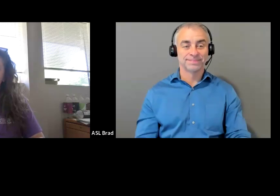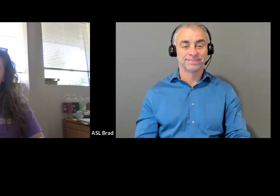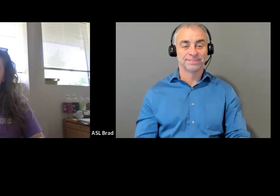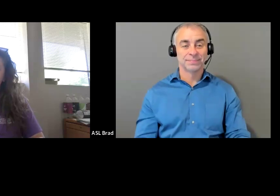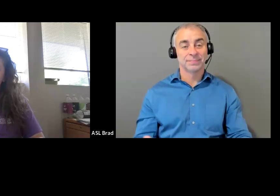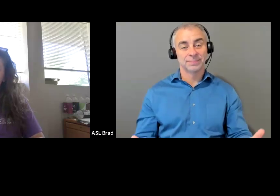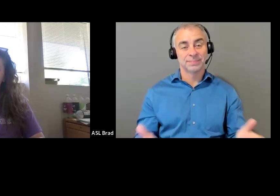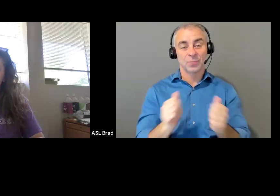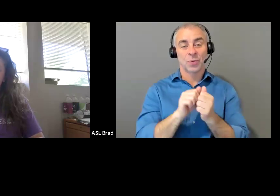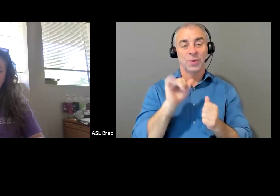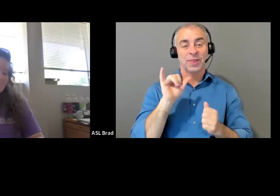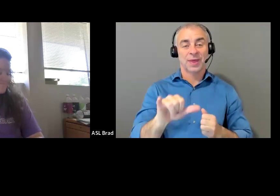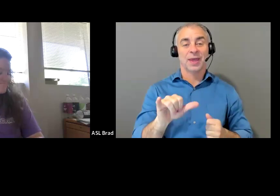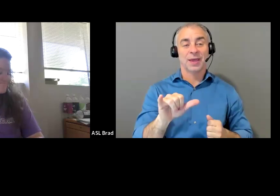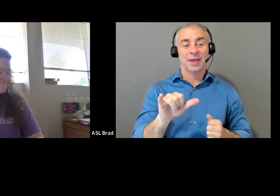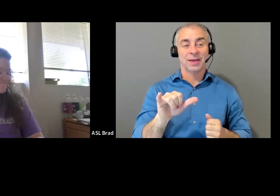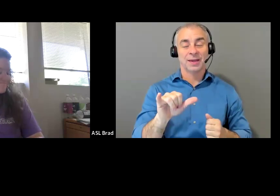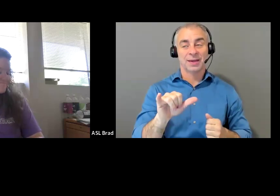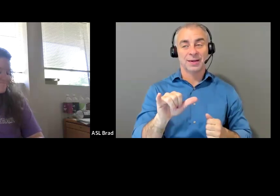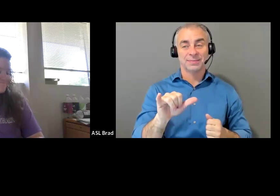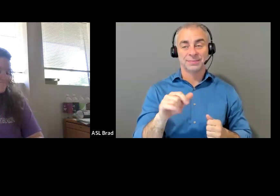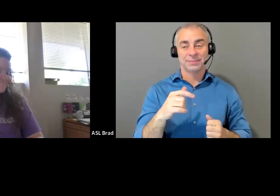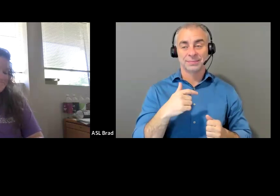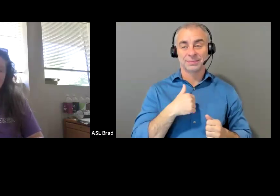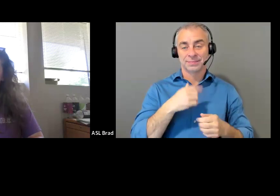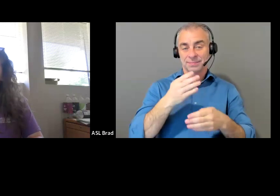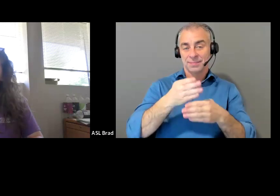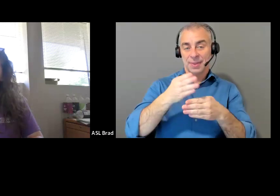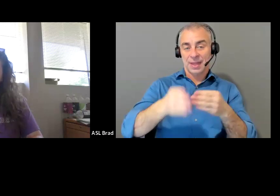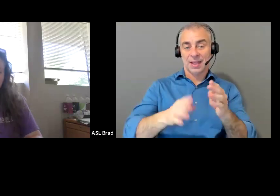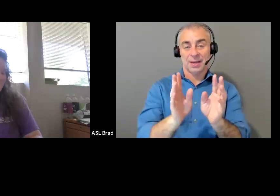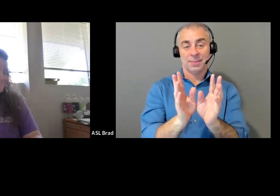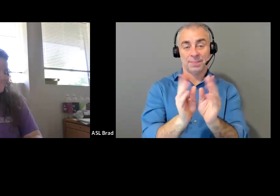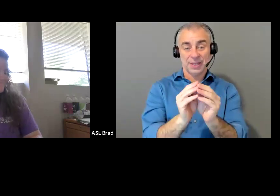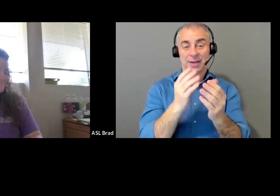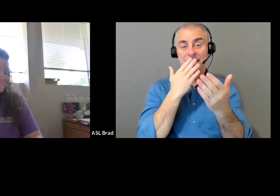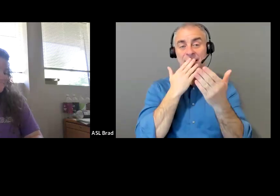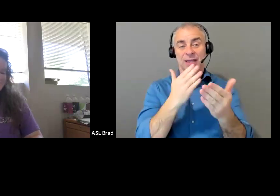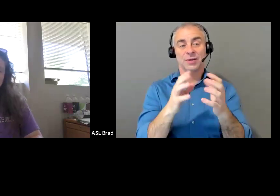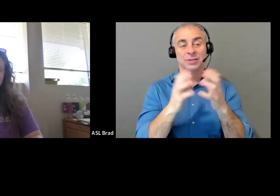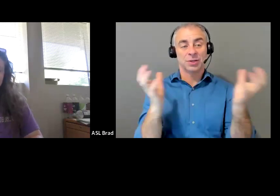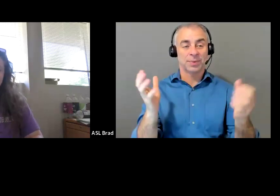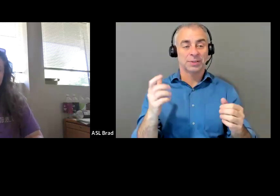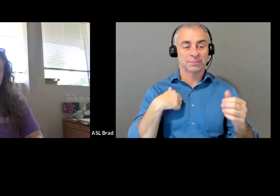So with that, I will end the call, and thank you guys so much.